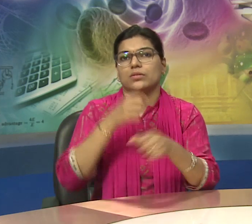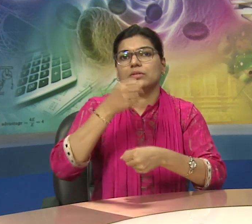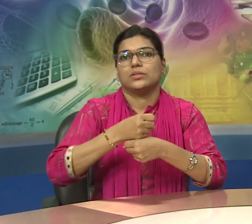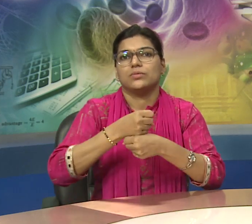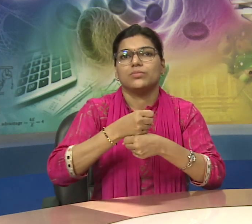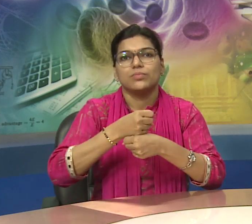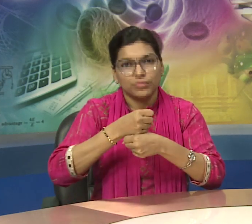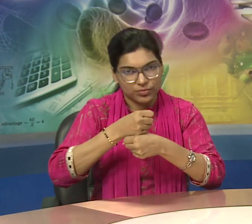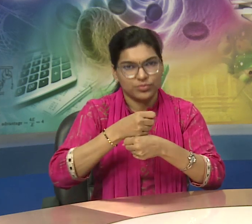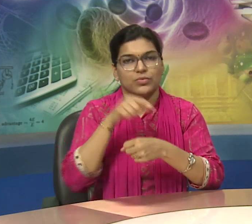the same thing.